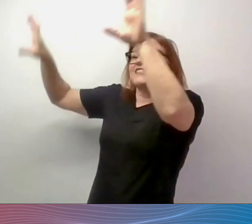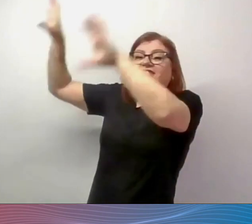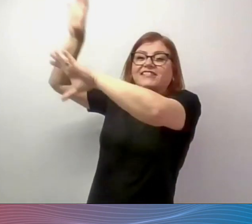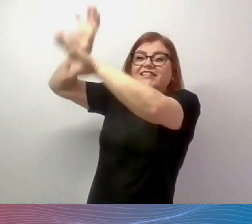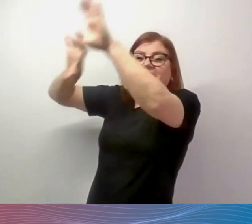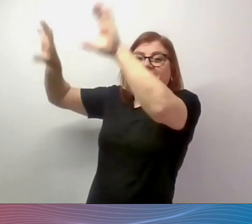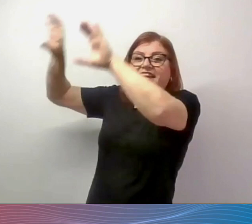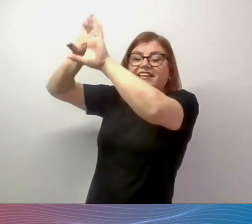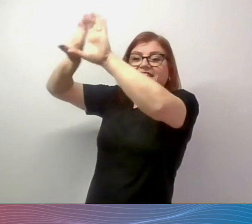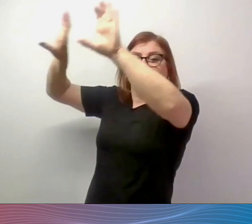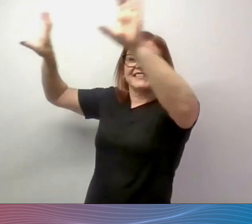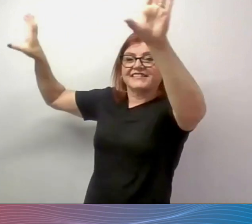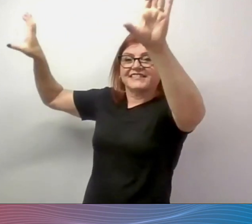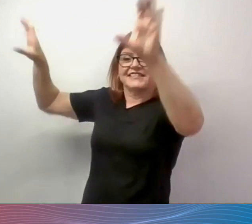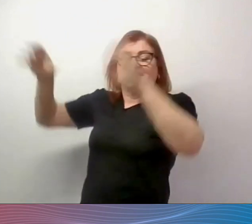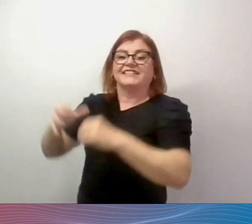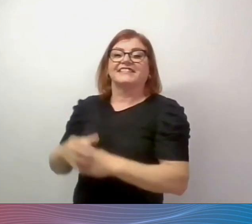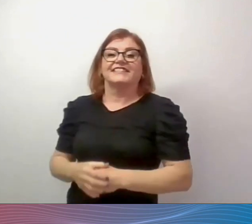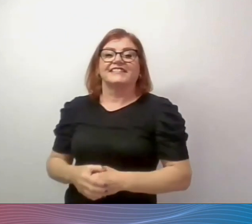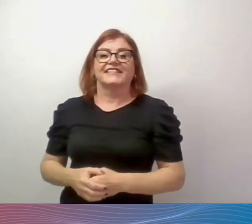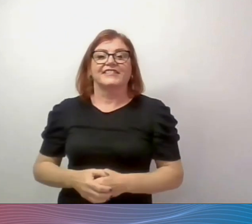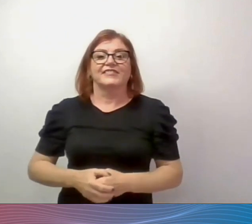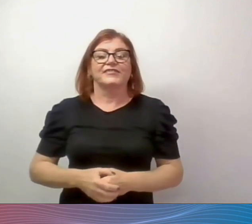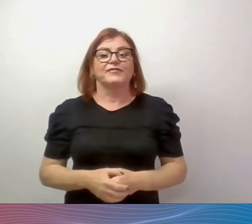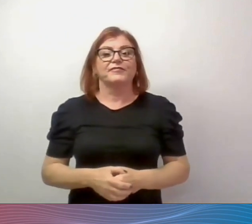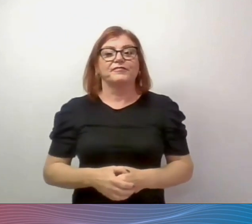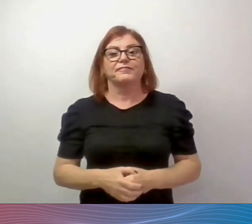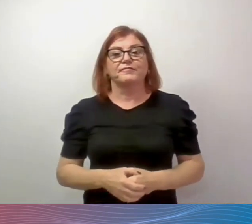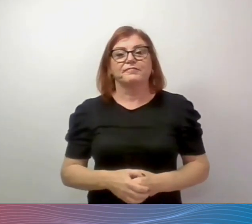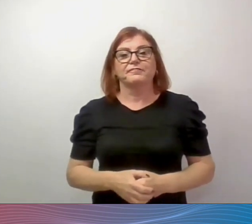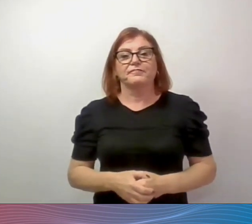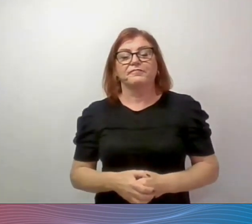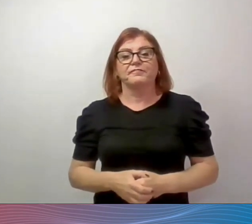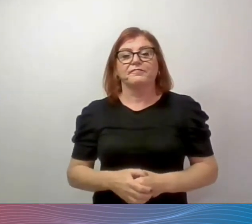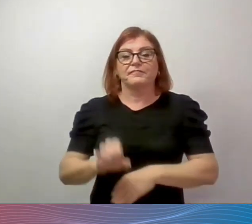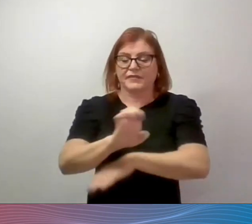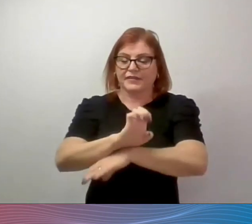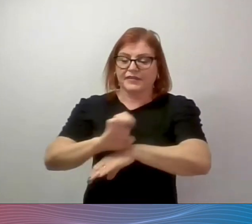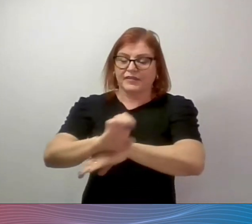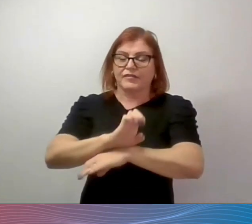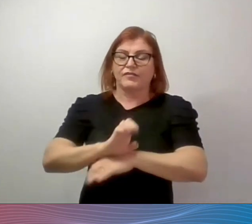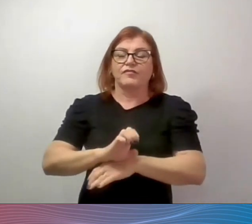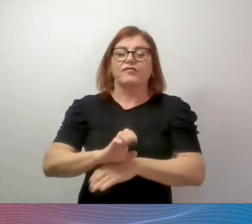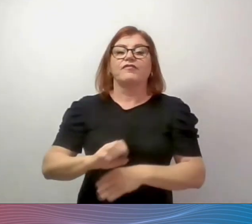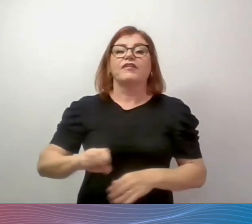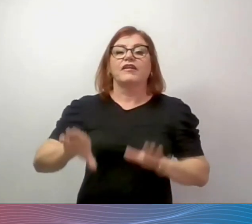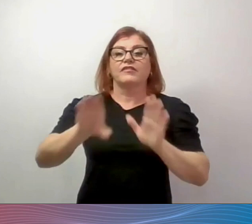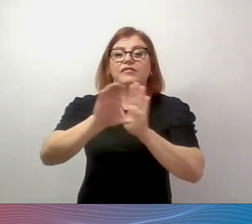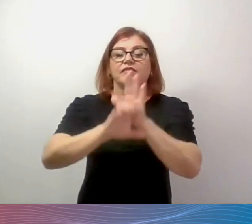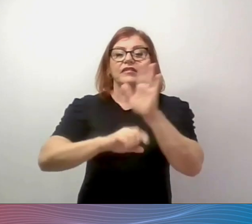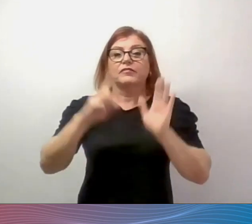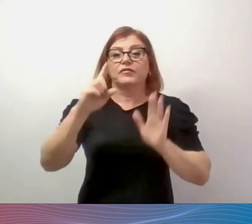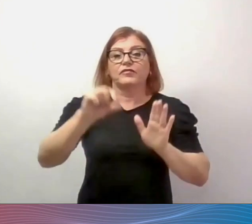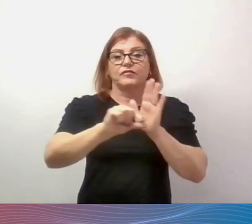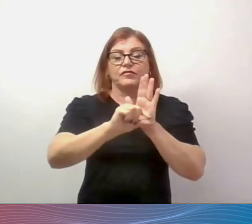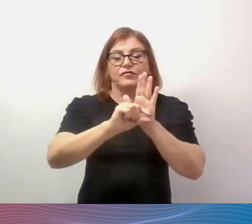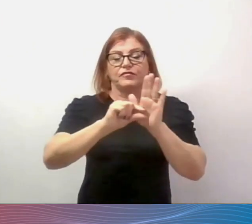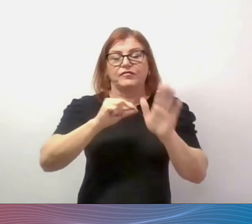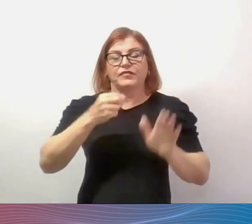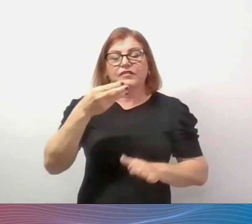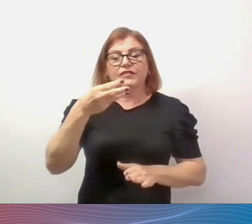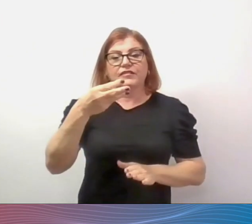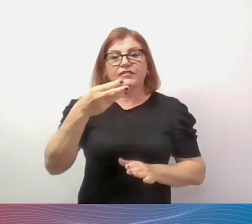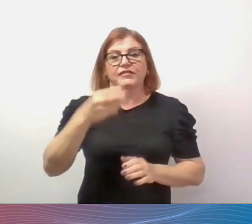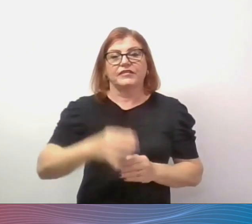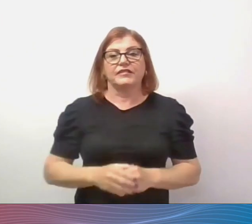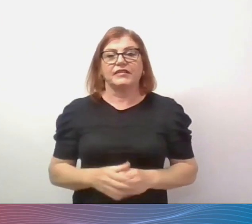every spiritual blessings in the heavenly places. Efésios 1, versículo 3. Ephesians 1, 3. É um resumo de tudo que